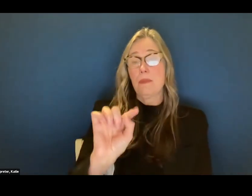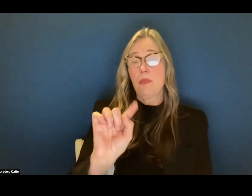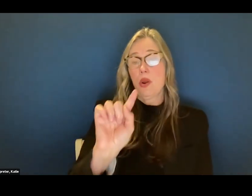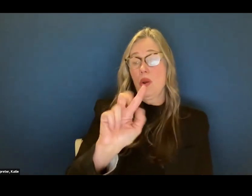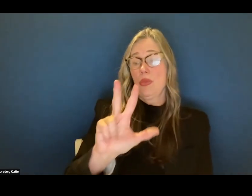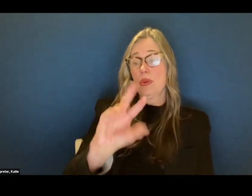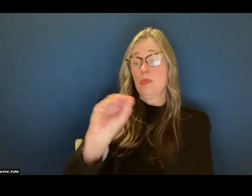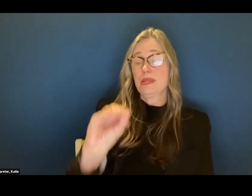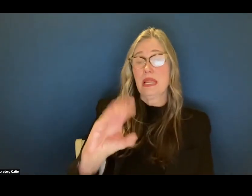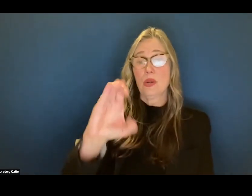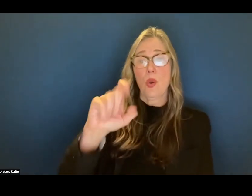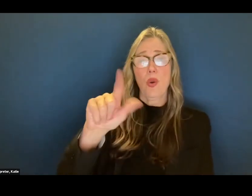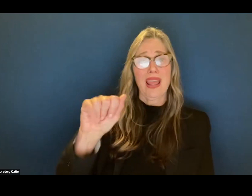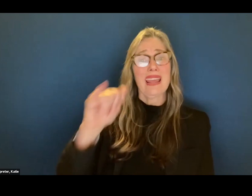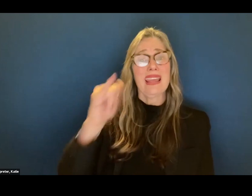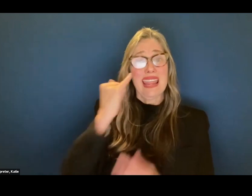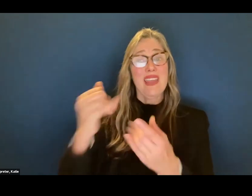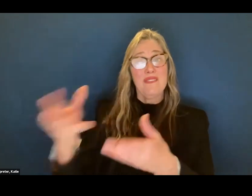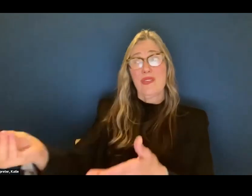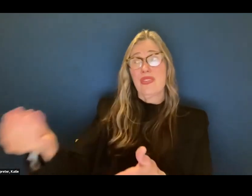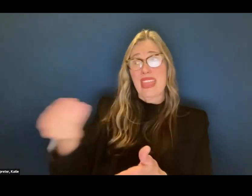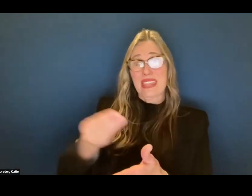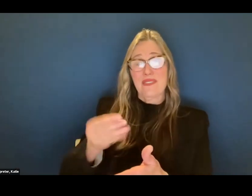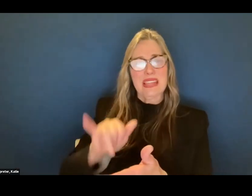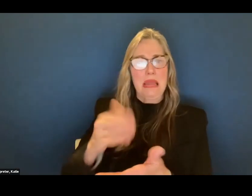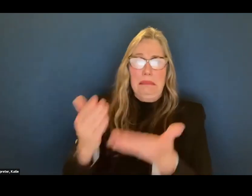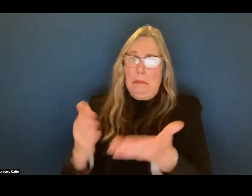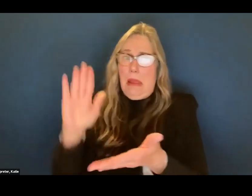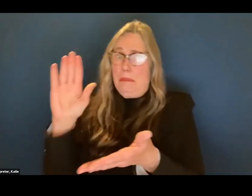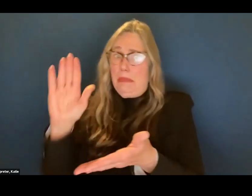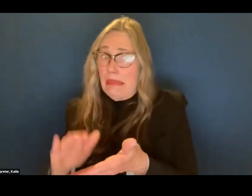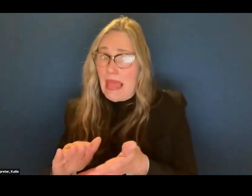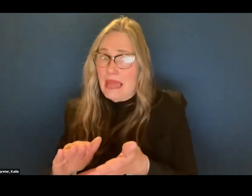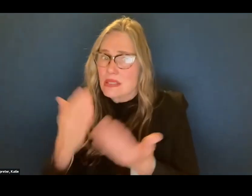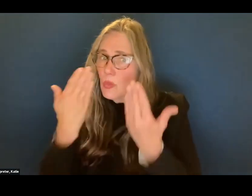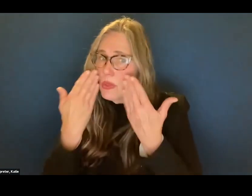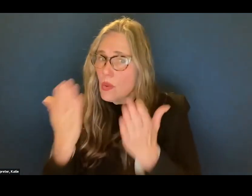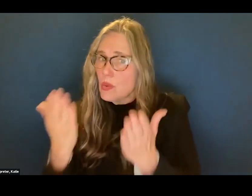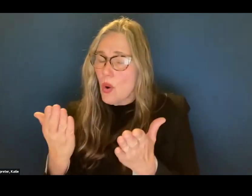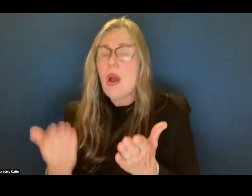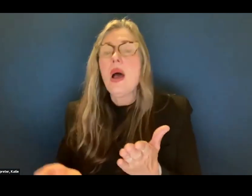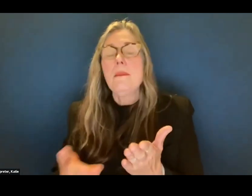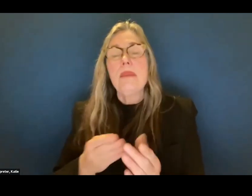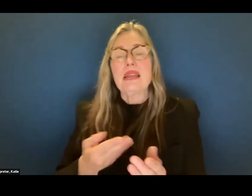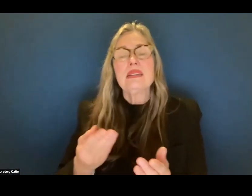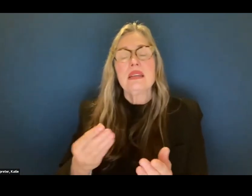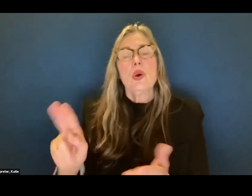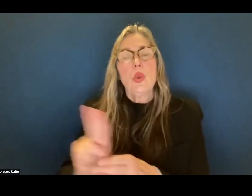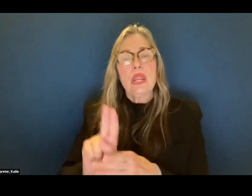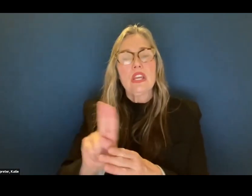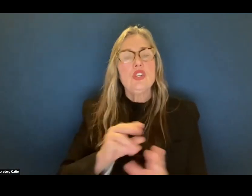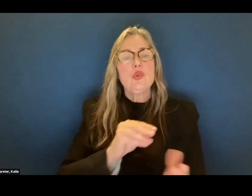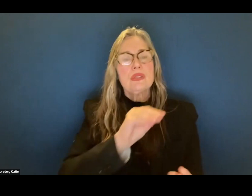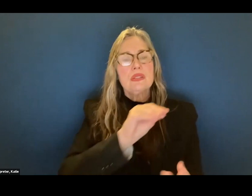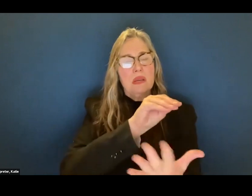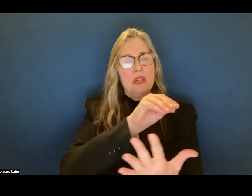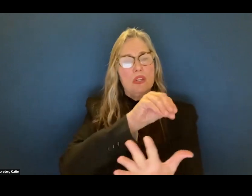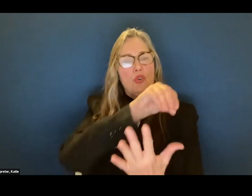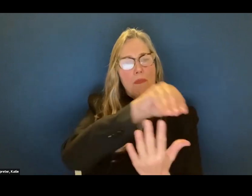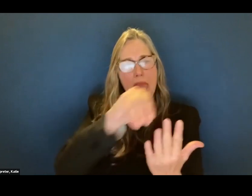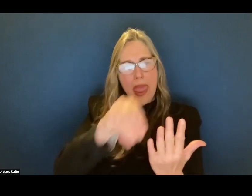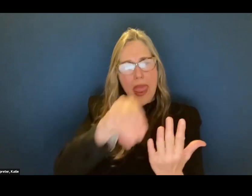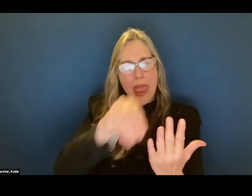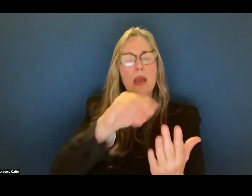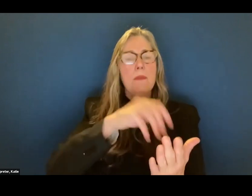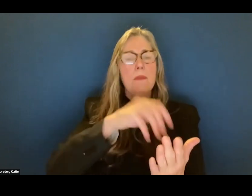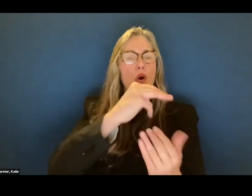could come in less than that, but if that's what it ends up being, we will have that applied to a few of our programs like special